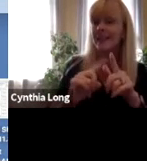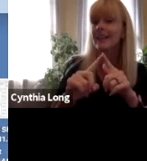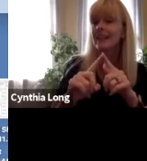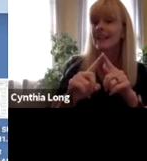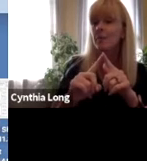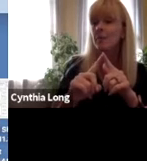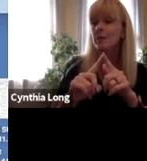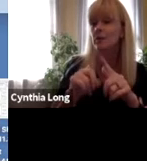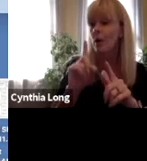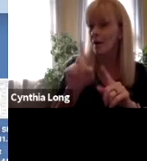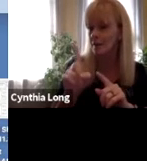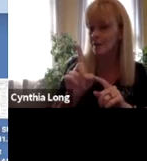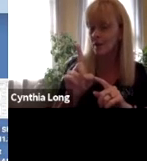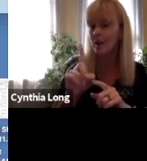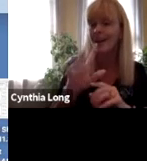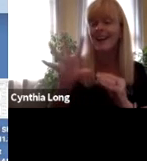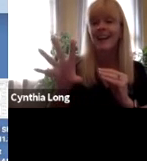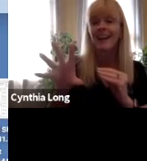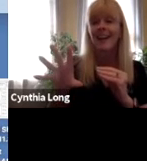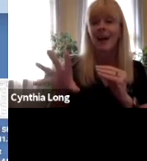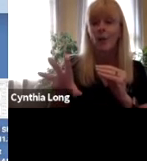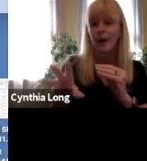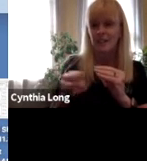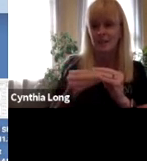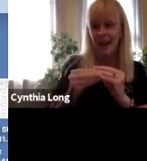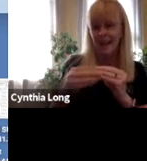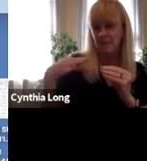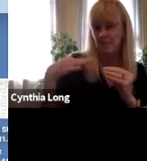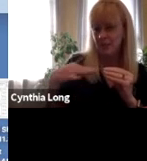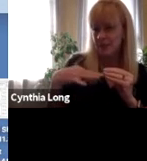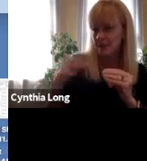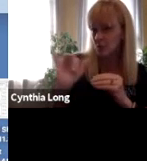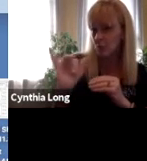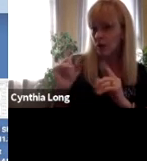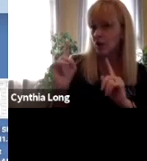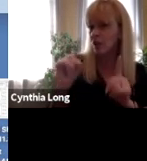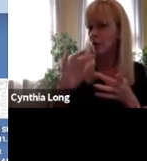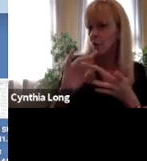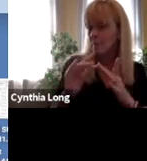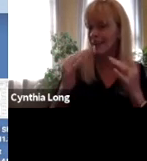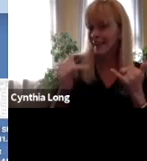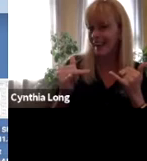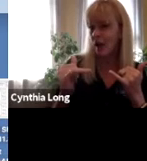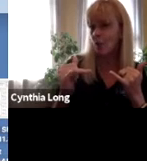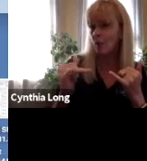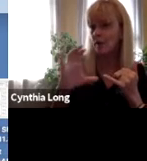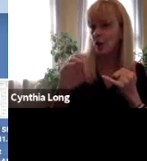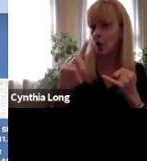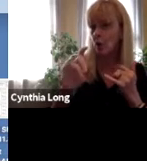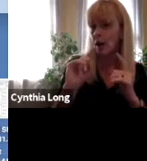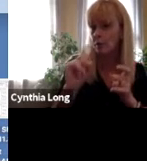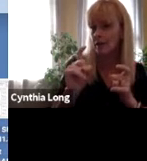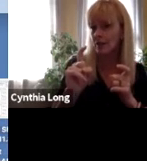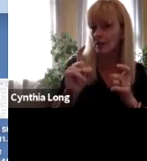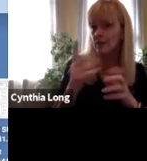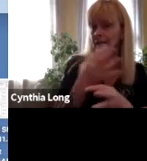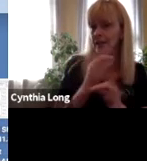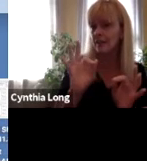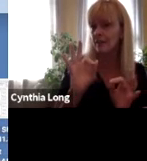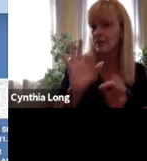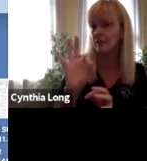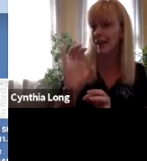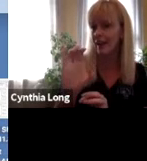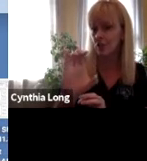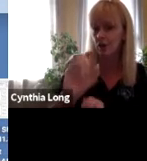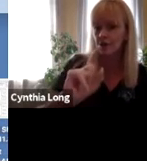of attendance. And then I'm going to also, we have some added benefits as well. You can go to the website now with a code I will